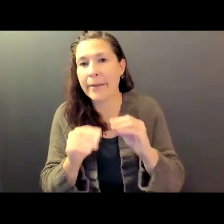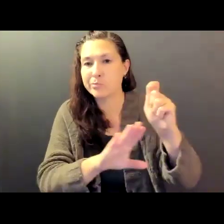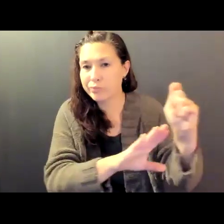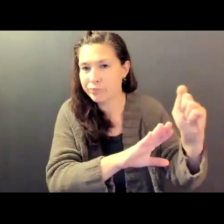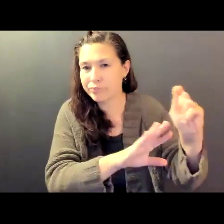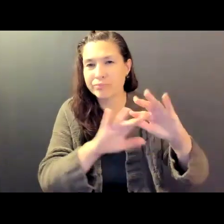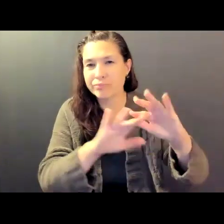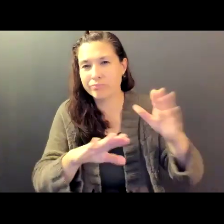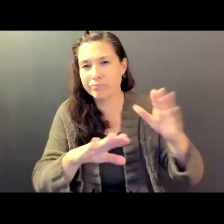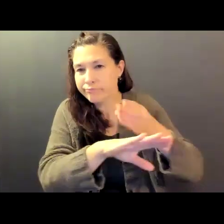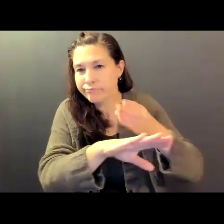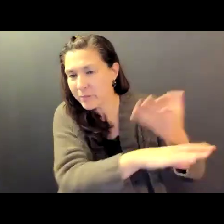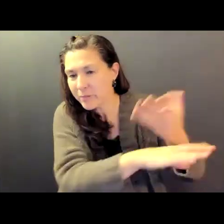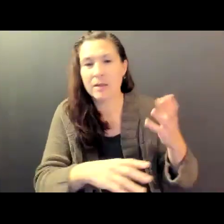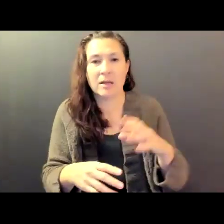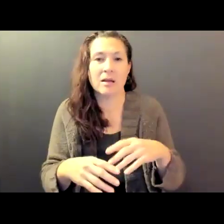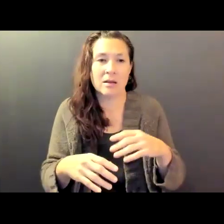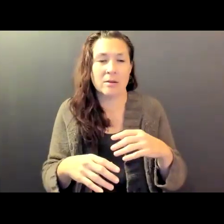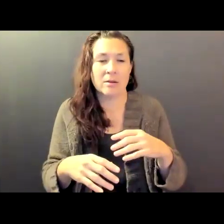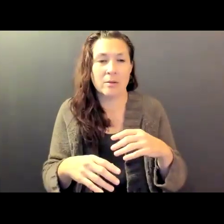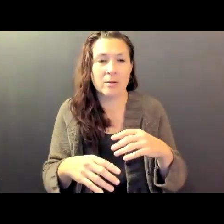things that will be seen directly in schools.